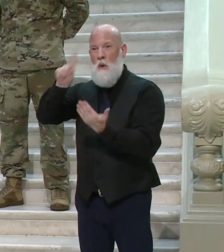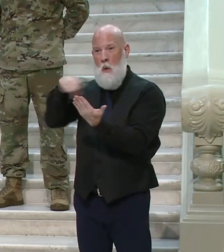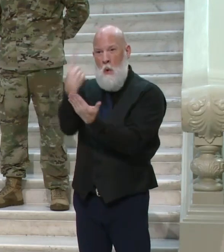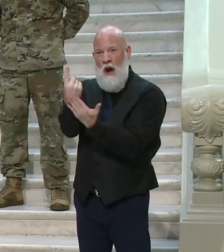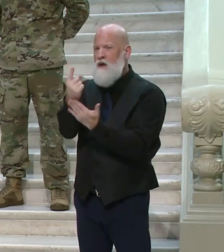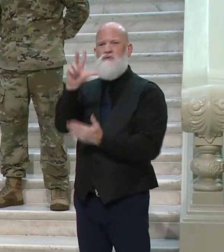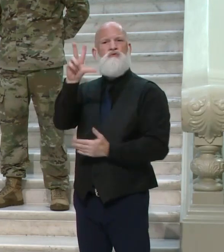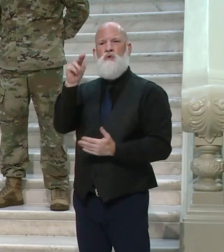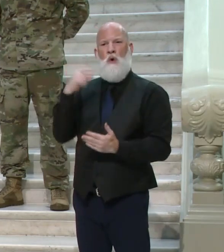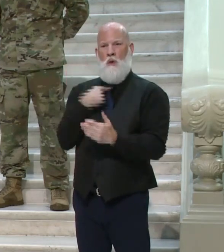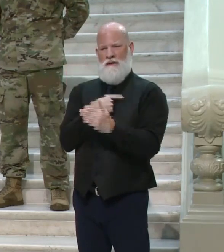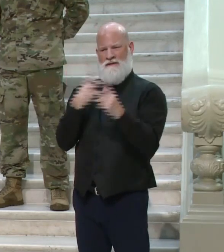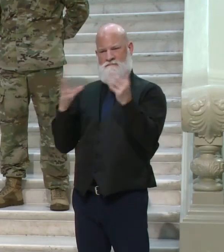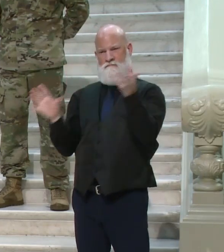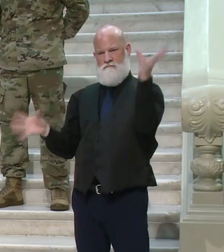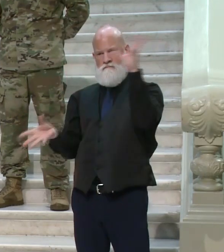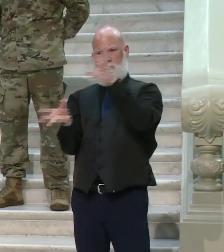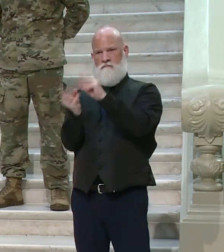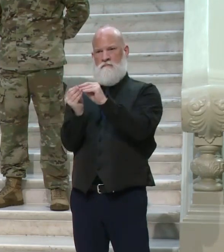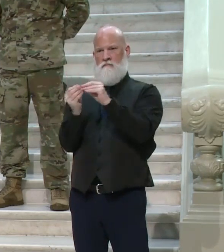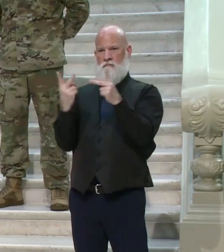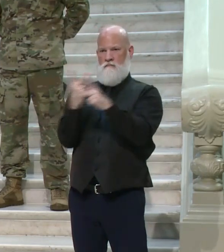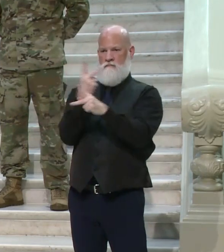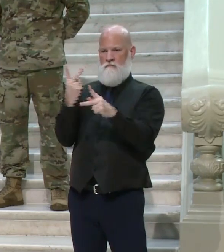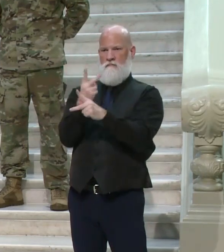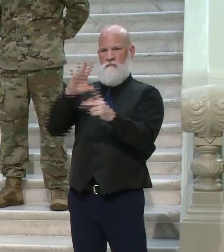calculating what I call the Birx criteria